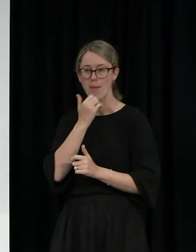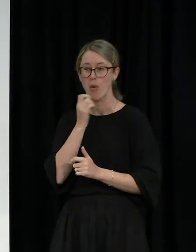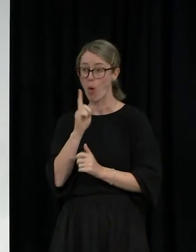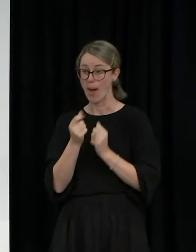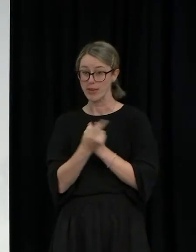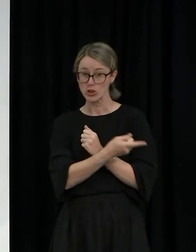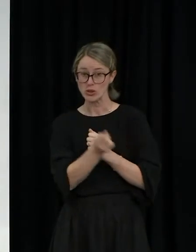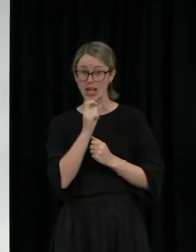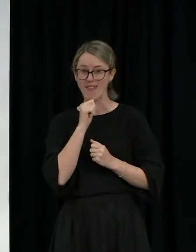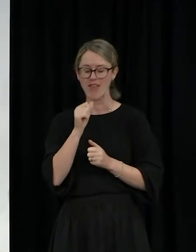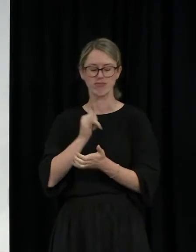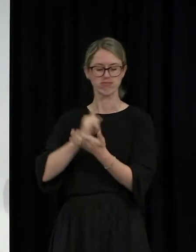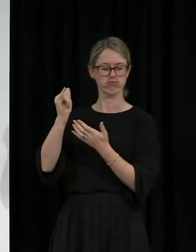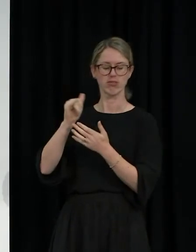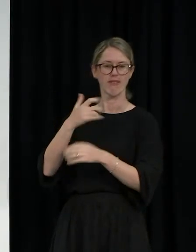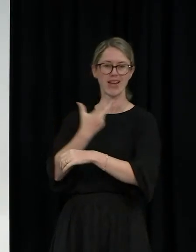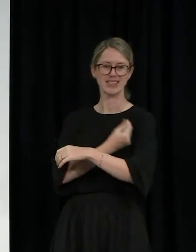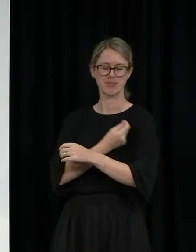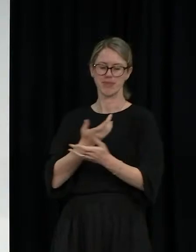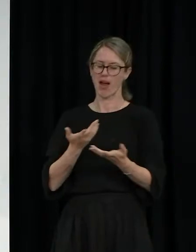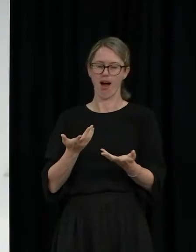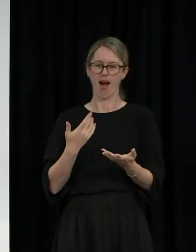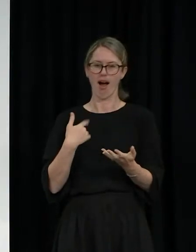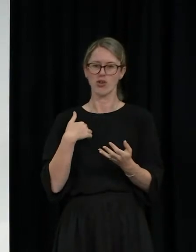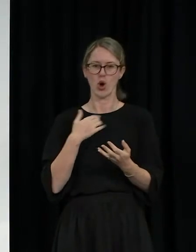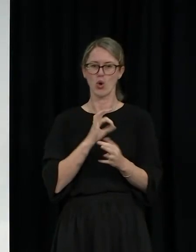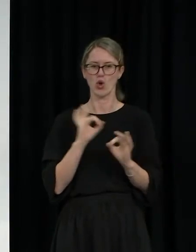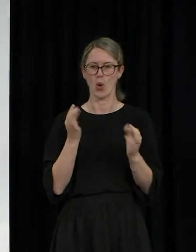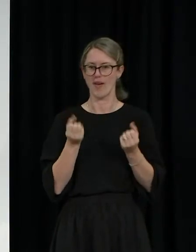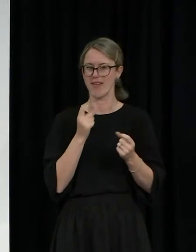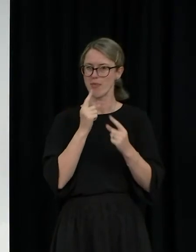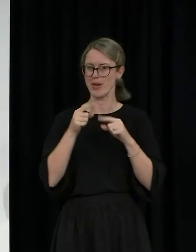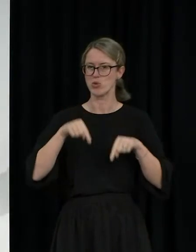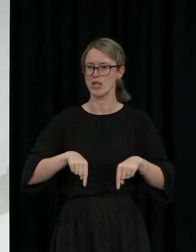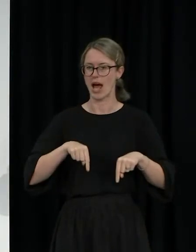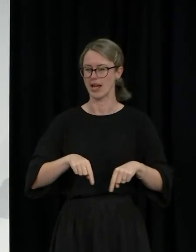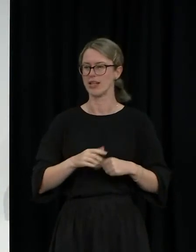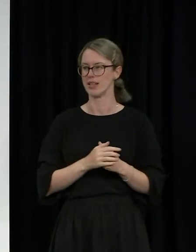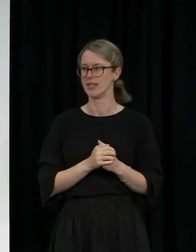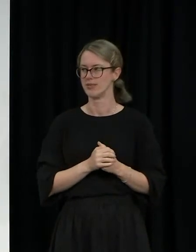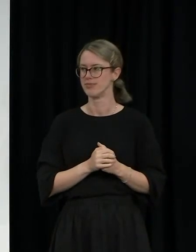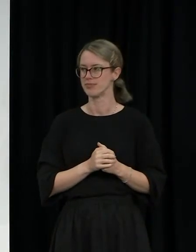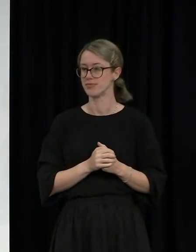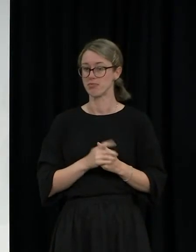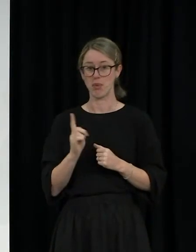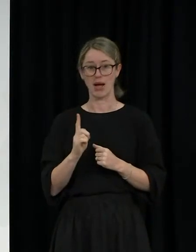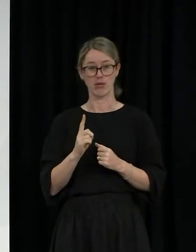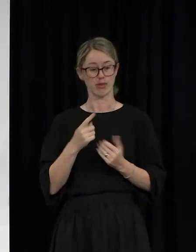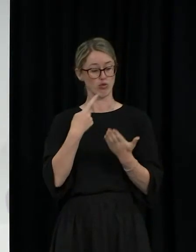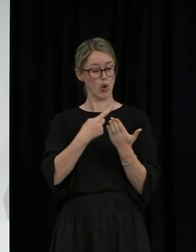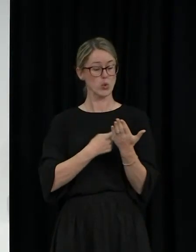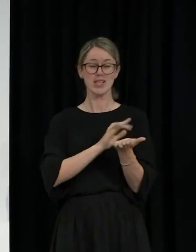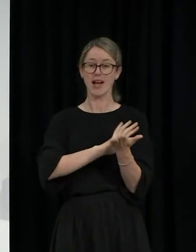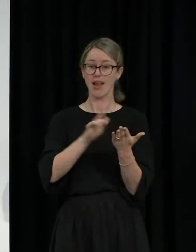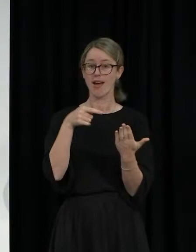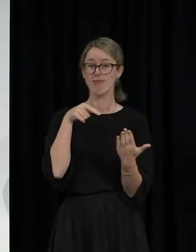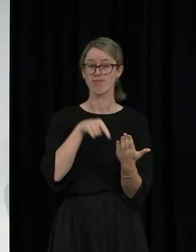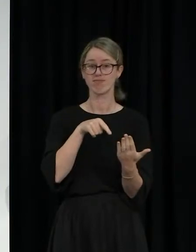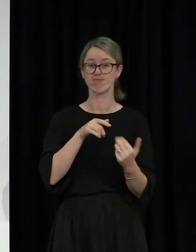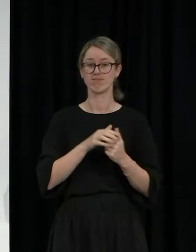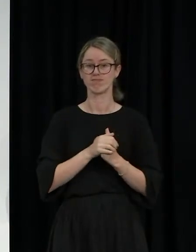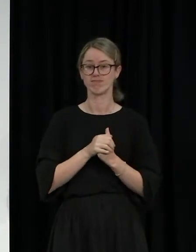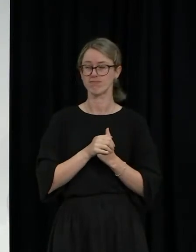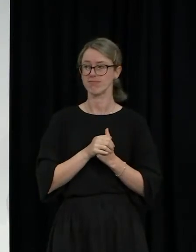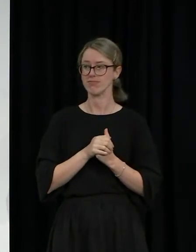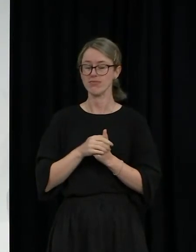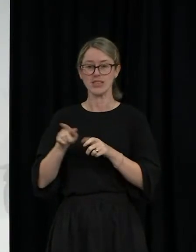happens to those staff, that's an issue I don't have an update on today, but clearly we've made the rules here. And as we've done with